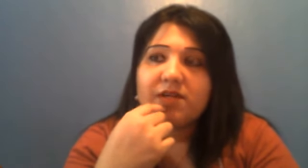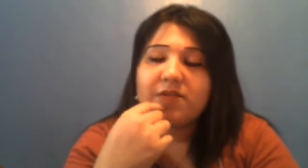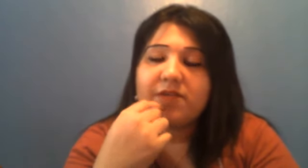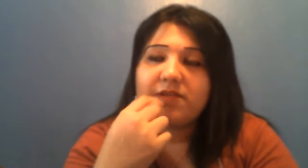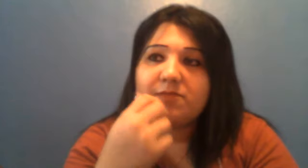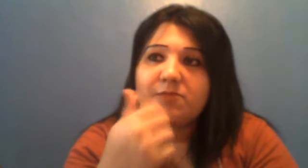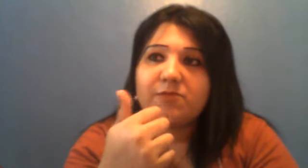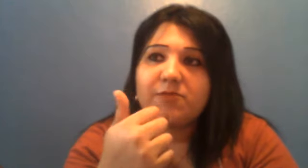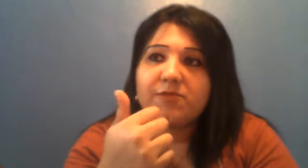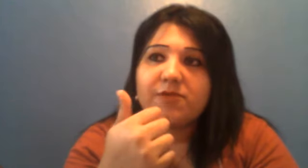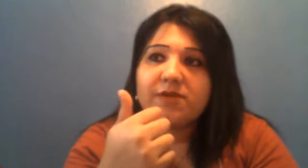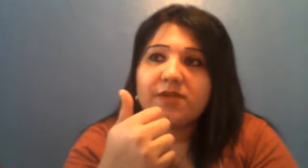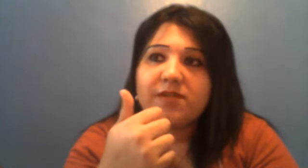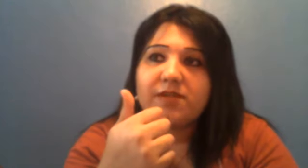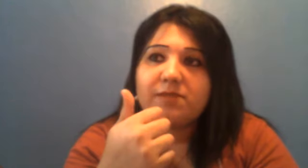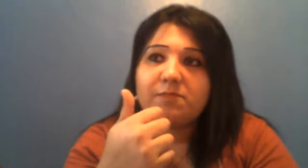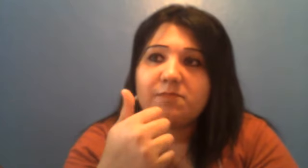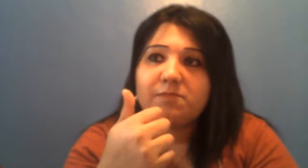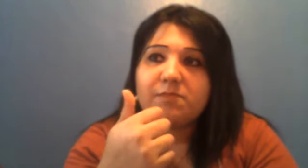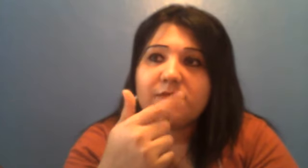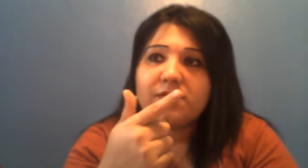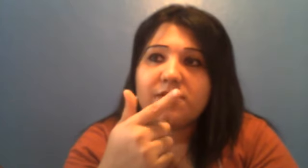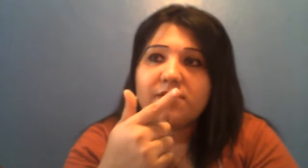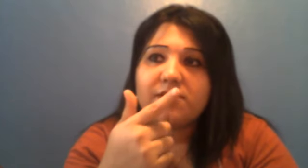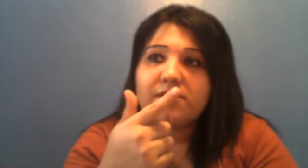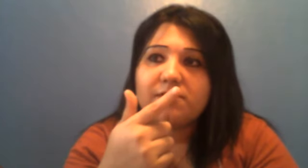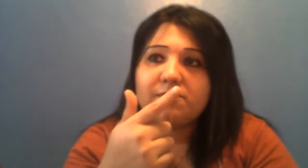I already did more, need these. Um,